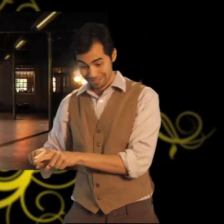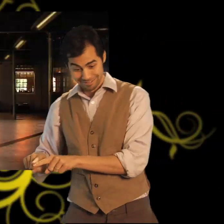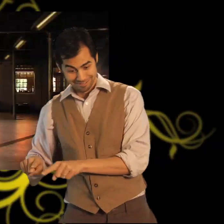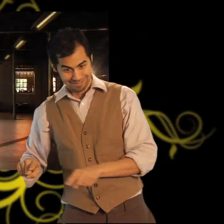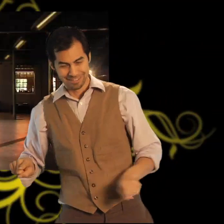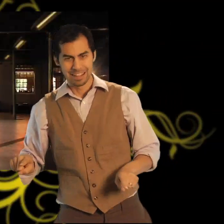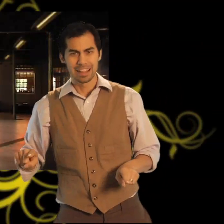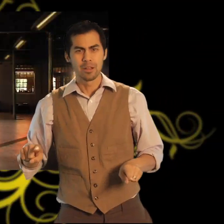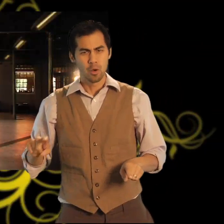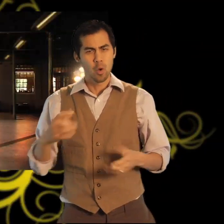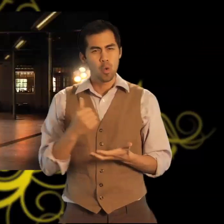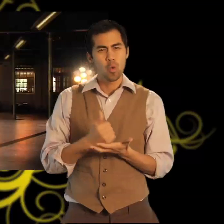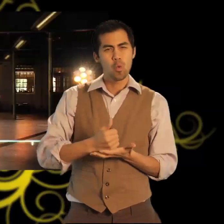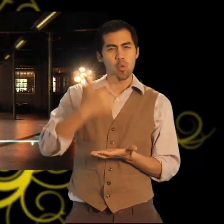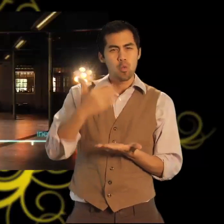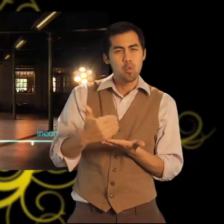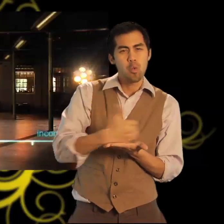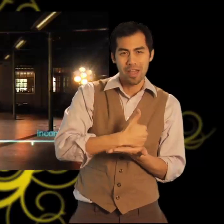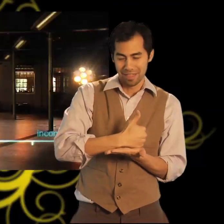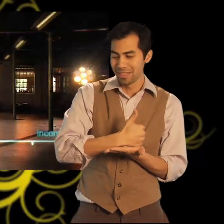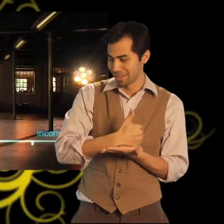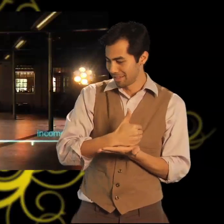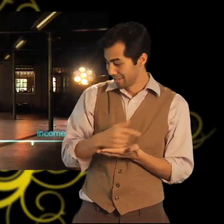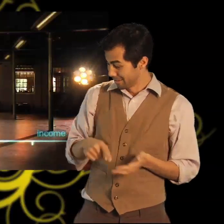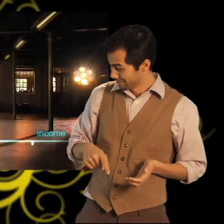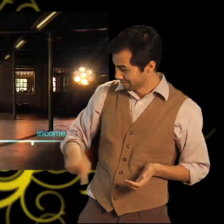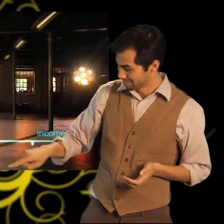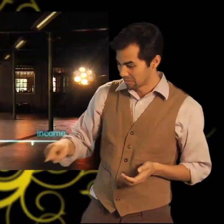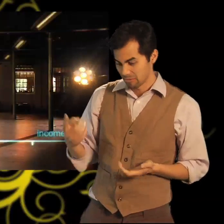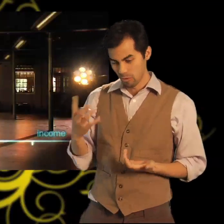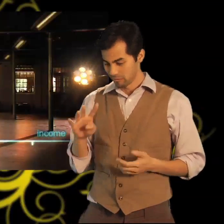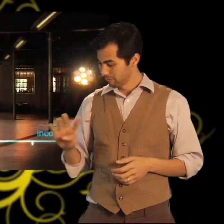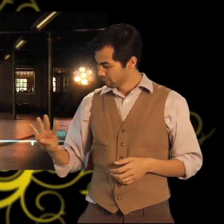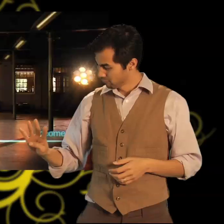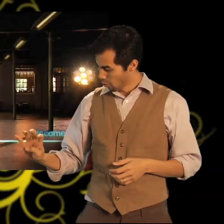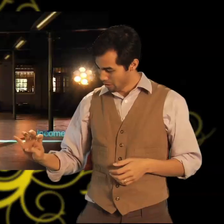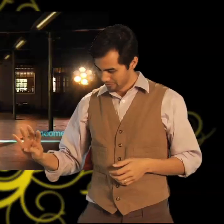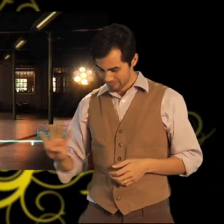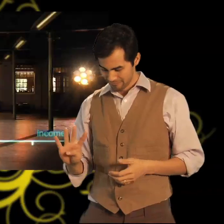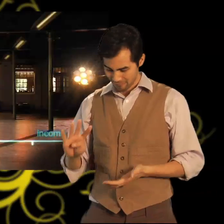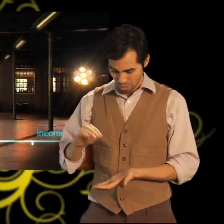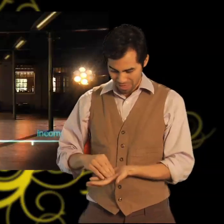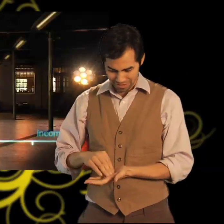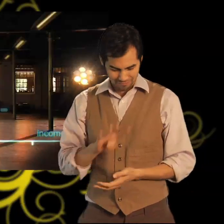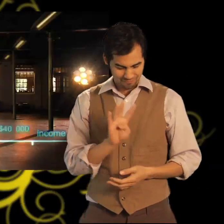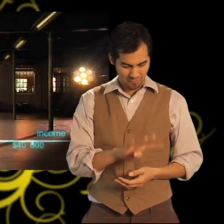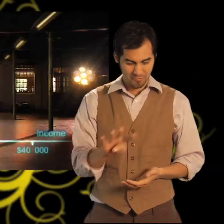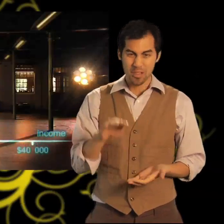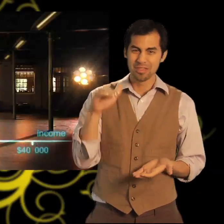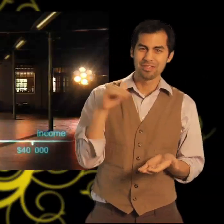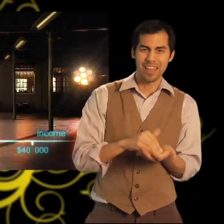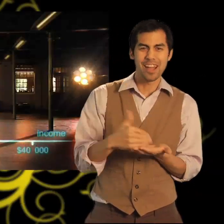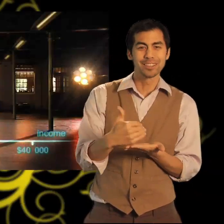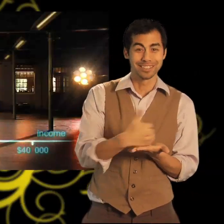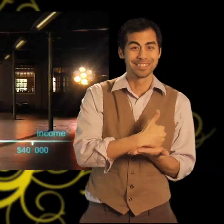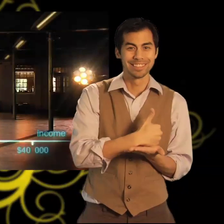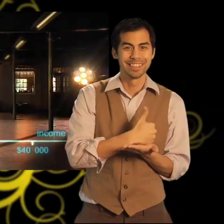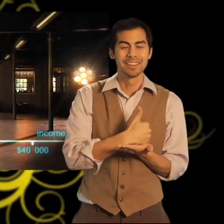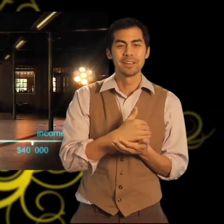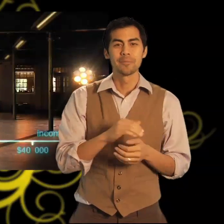And down here, an axis for wealth, income per person, $400, $4,000, and